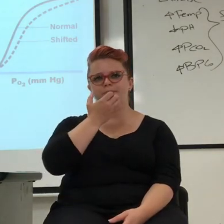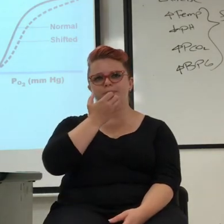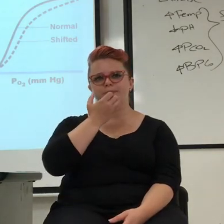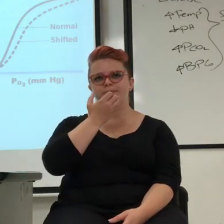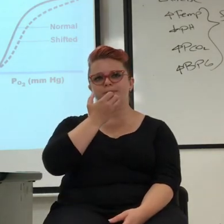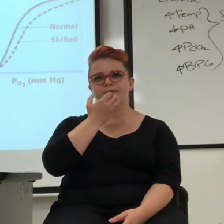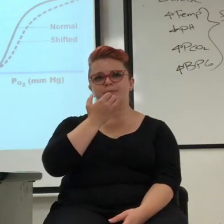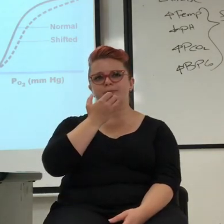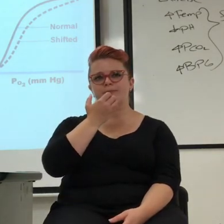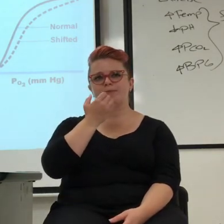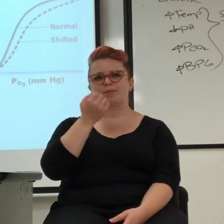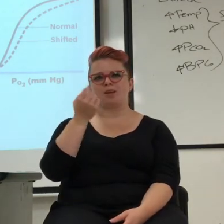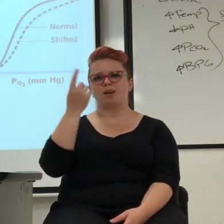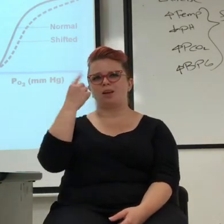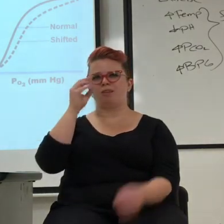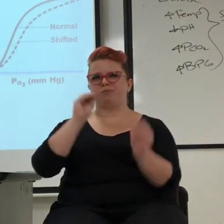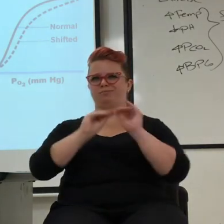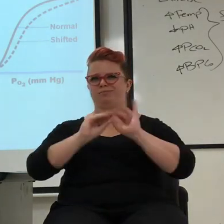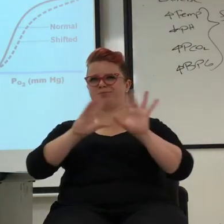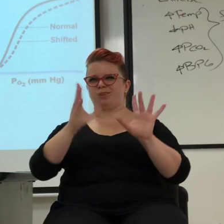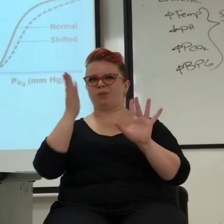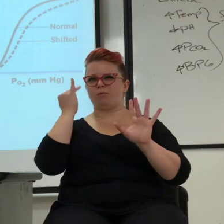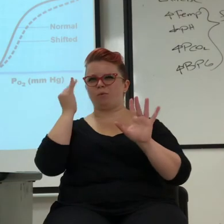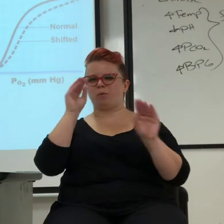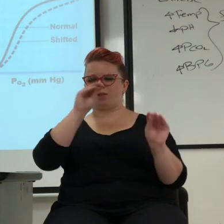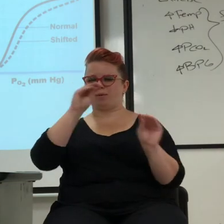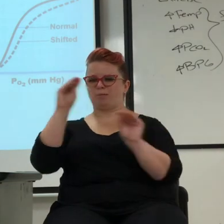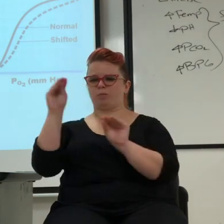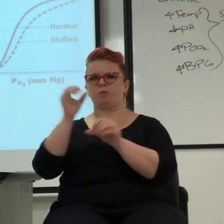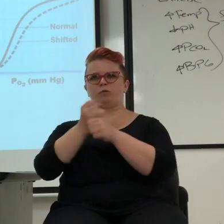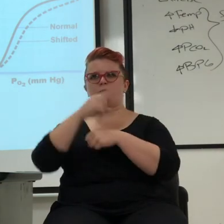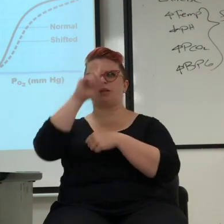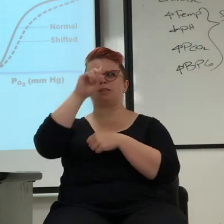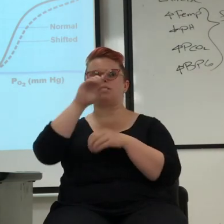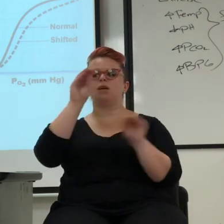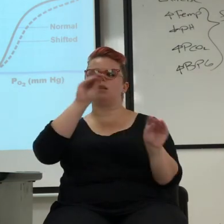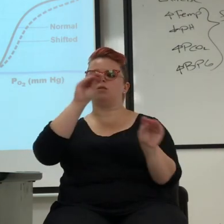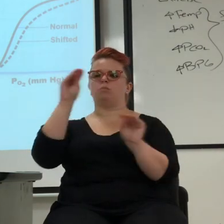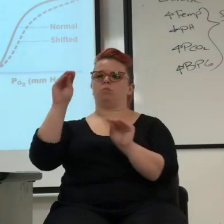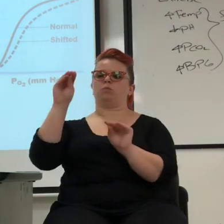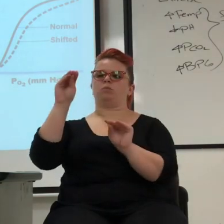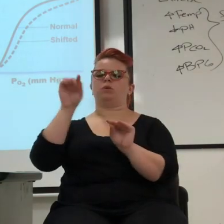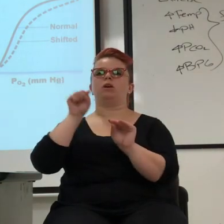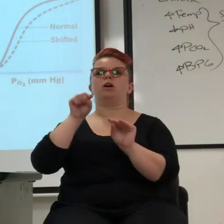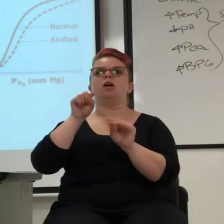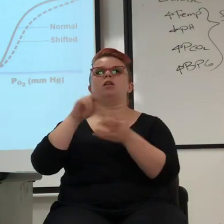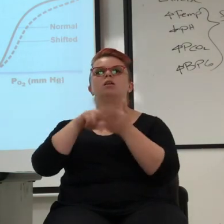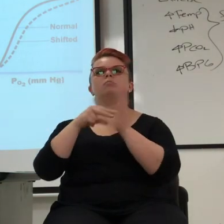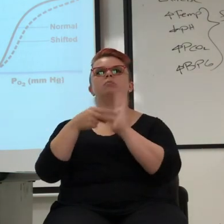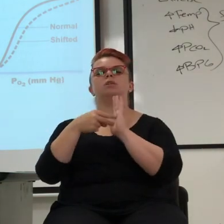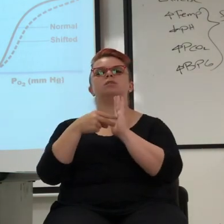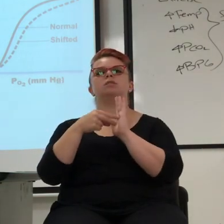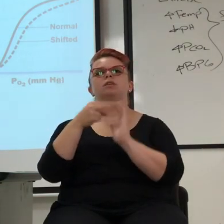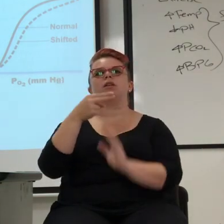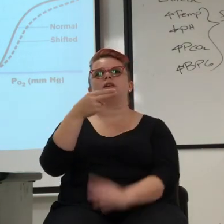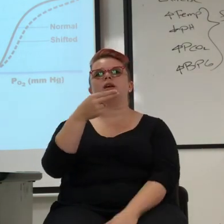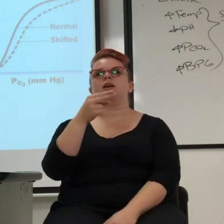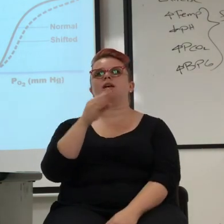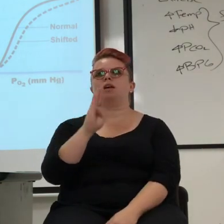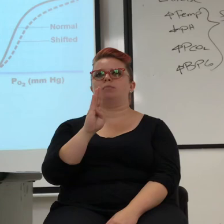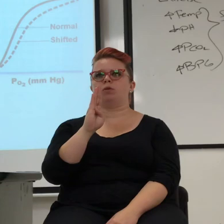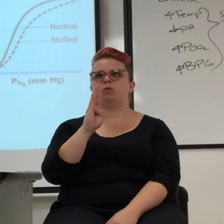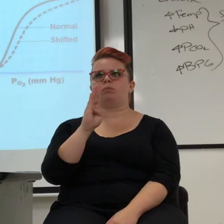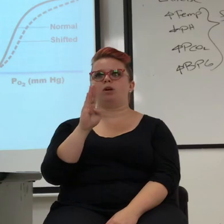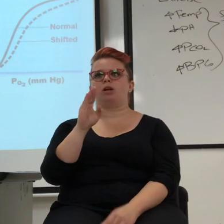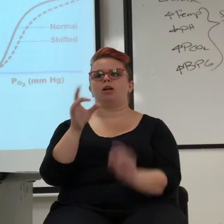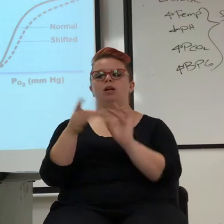So to make sense of why that shift makes sense, the shift means hemoglobin is dropping